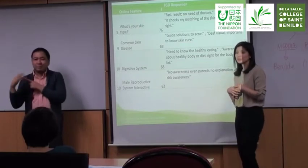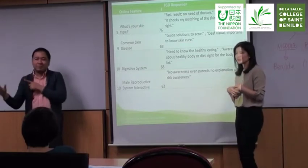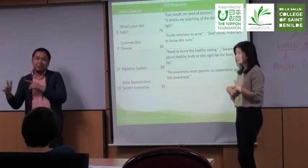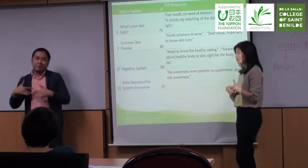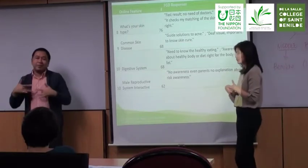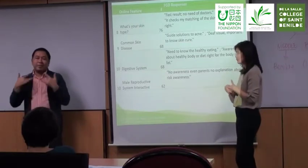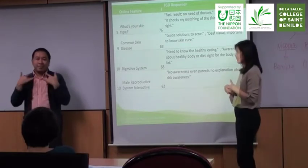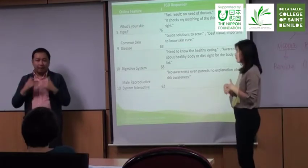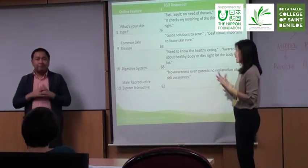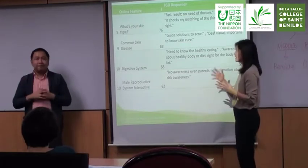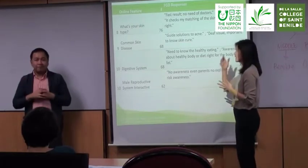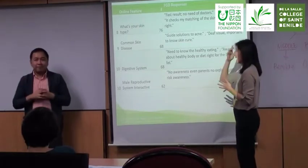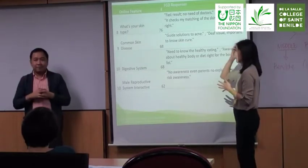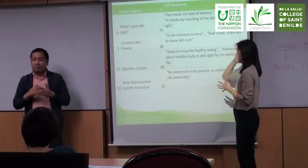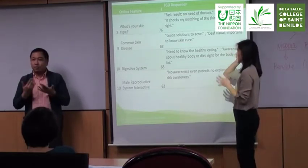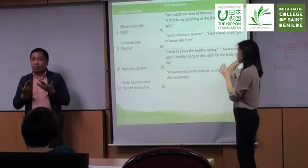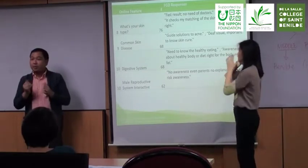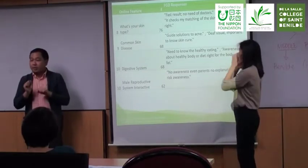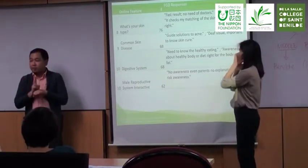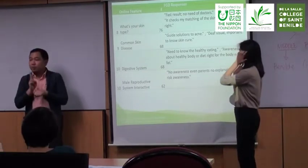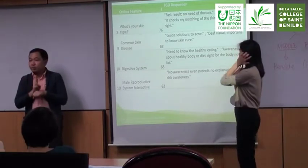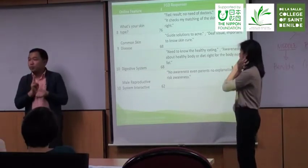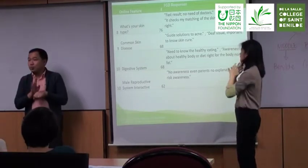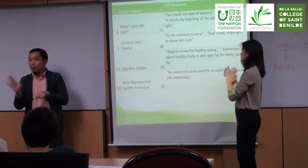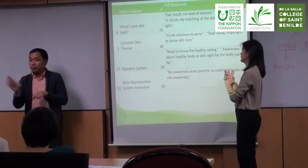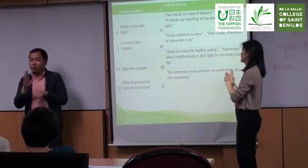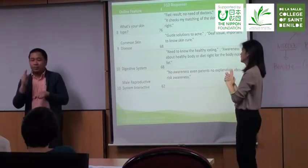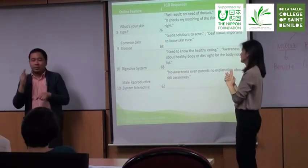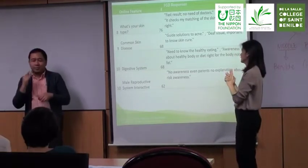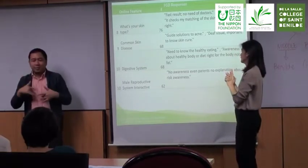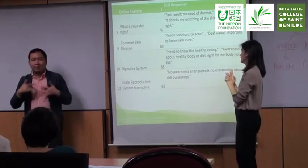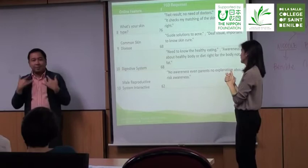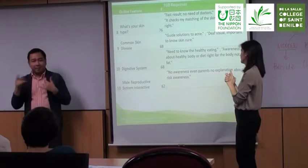use, practical applications.